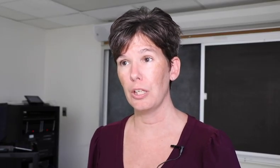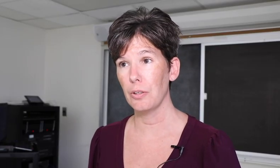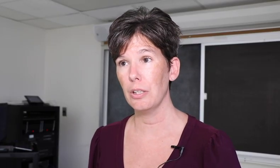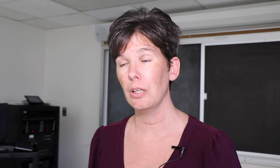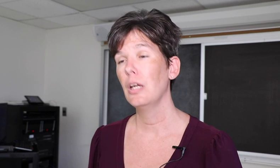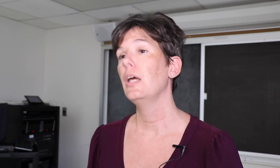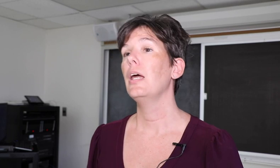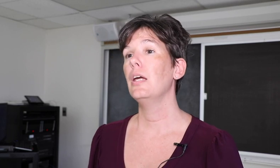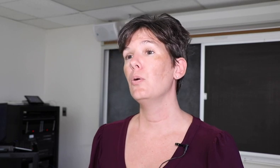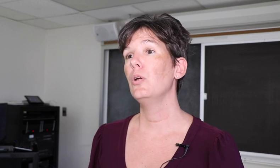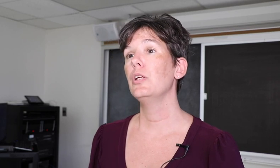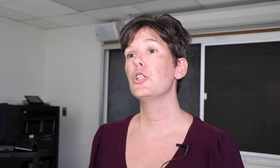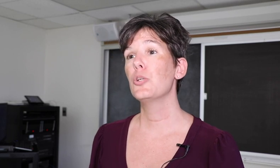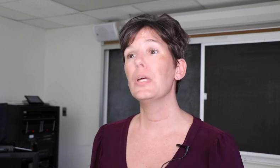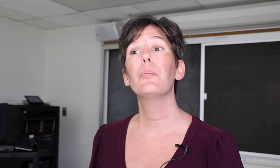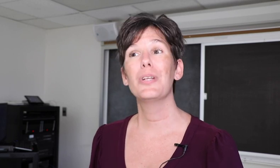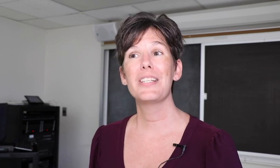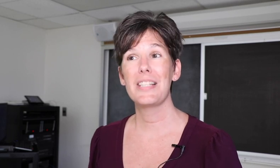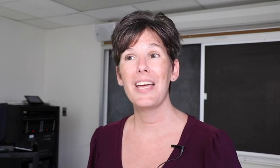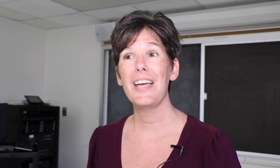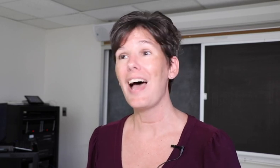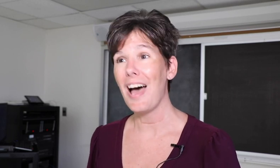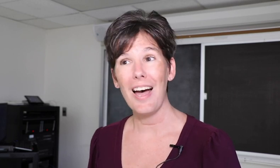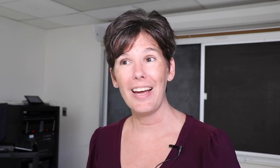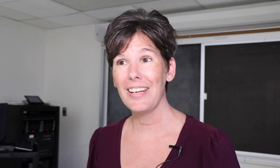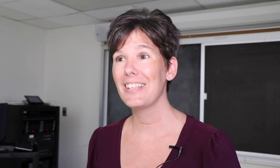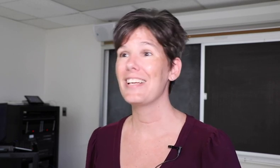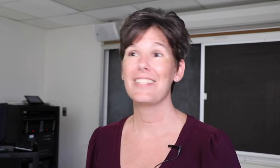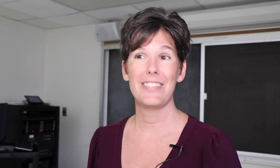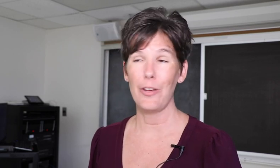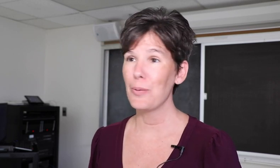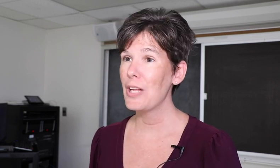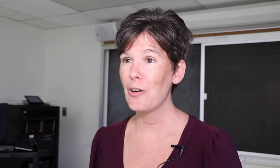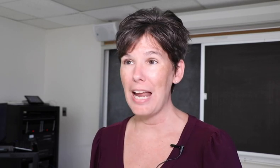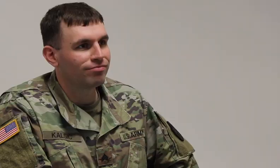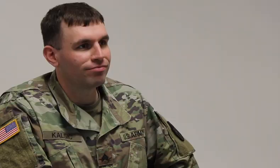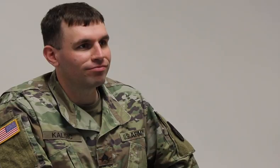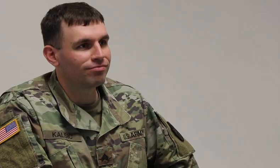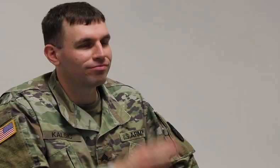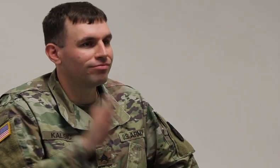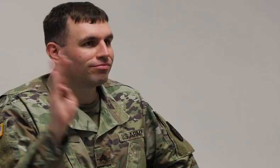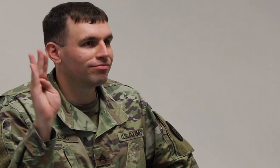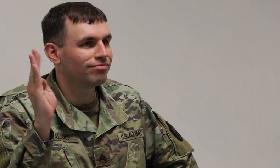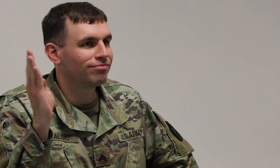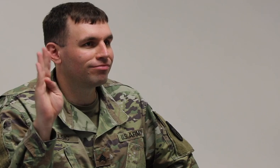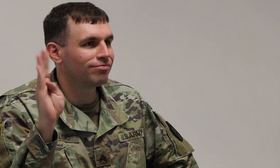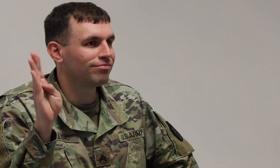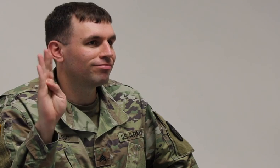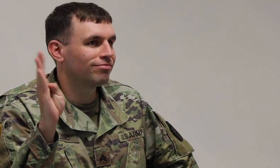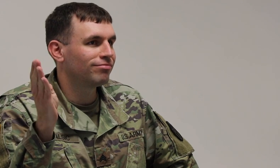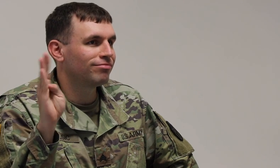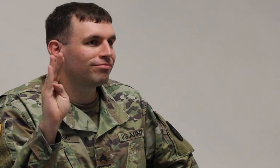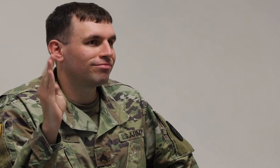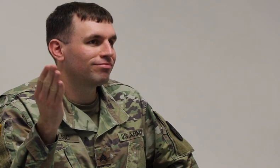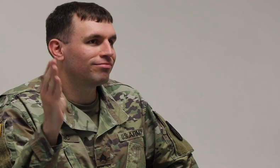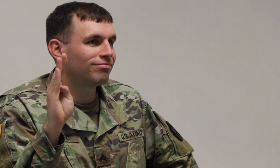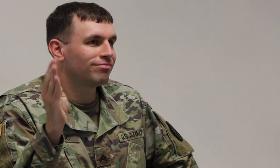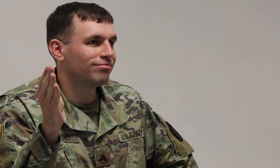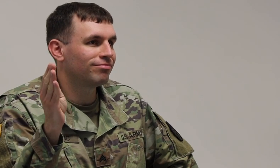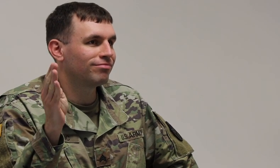hearing, and to be able to say hi, tell them their name, nice to meet you, welcome to our facility,